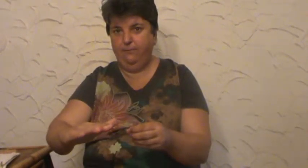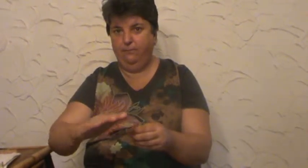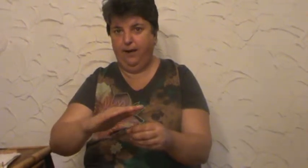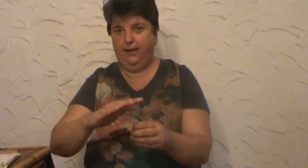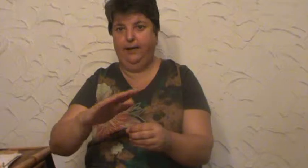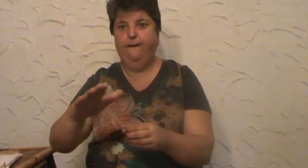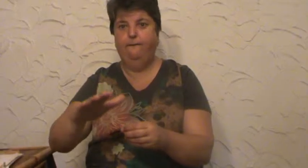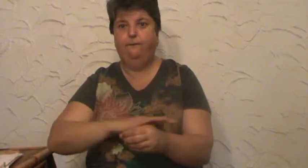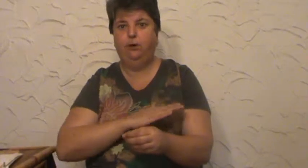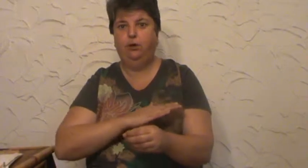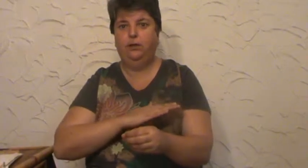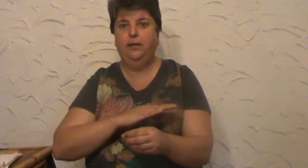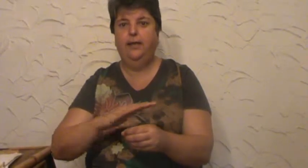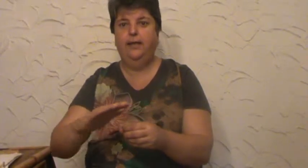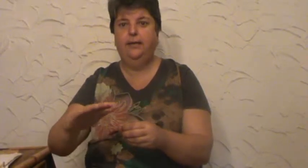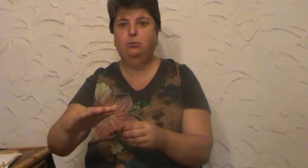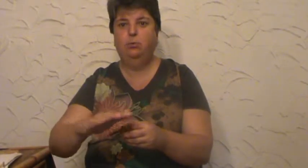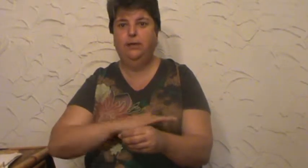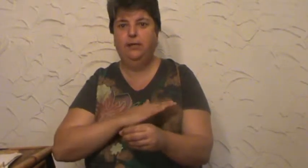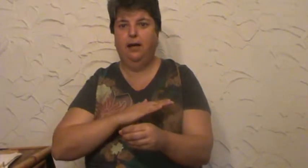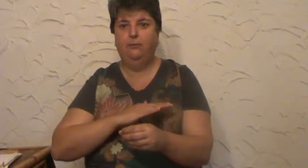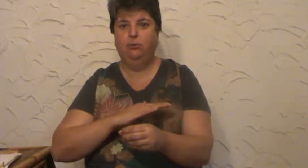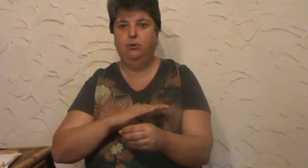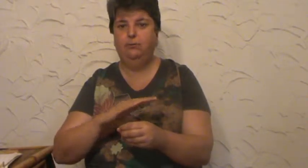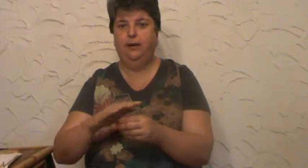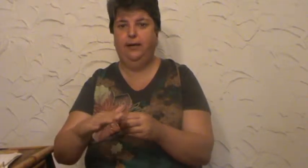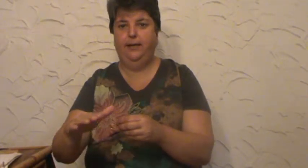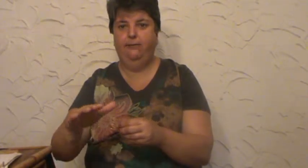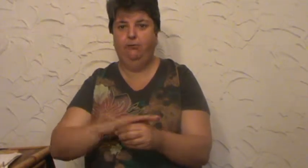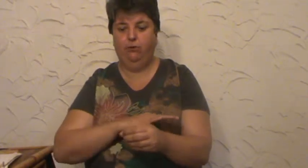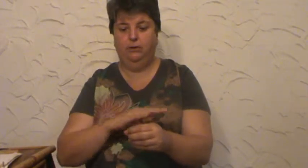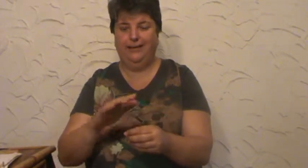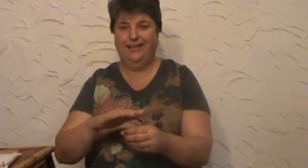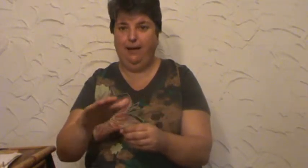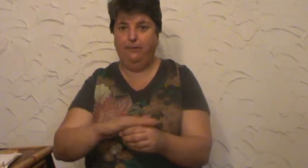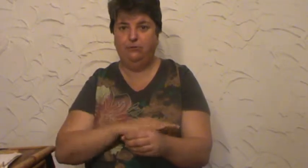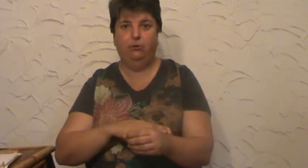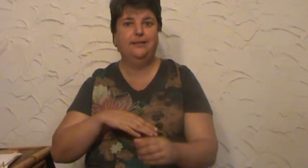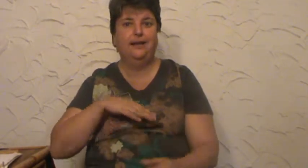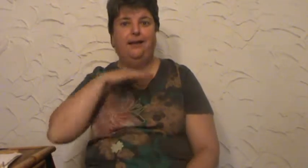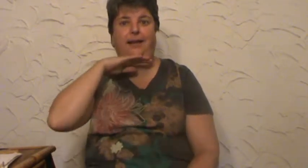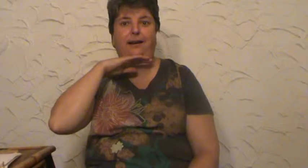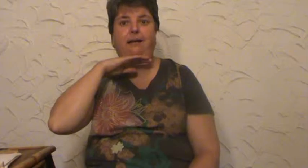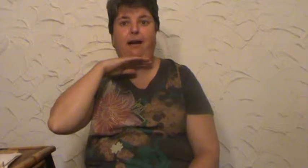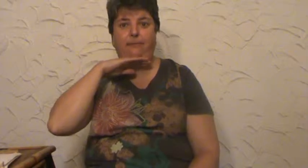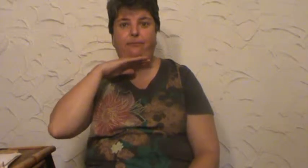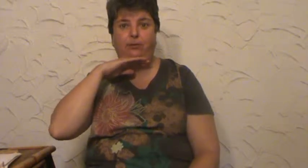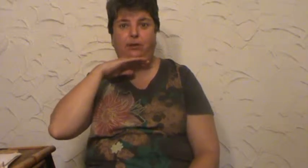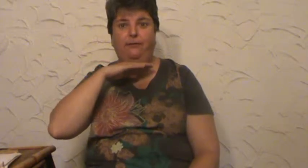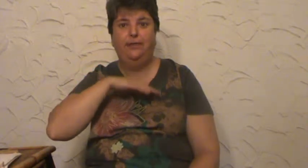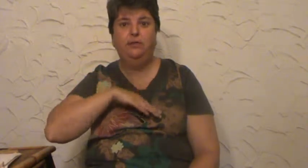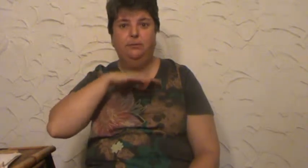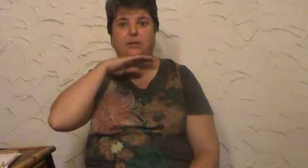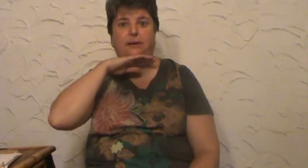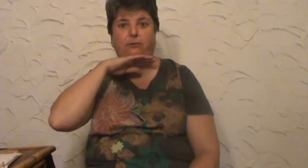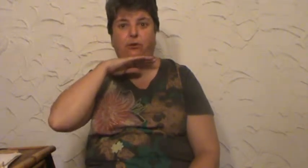your body. Full is one time towards your body. Full. Like the cup is full. It's not like I'm full. I've eaten too much and I'm full.